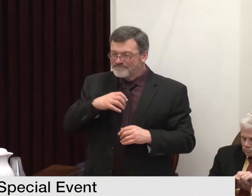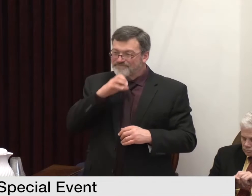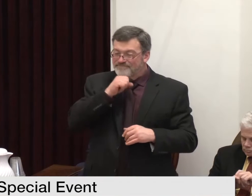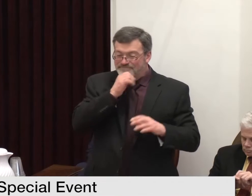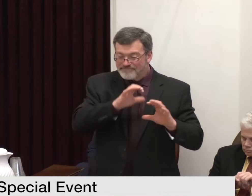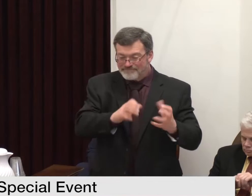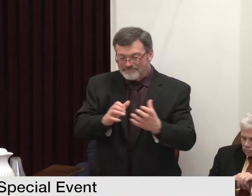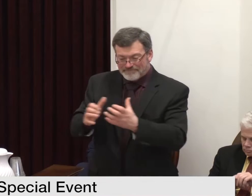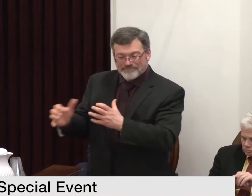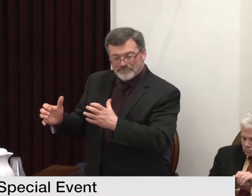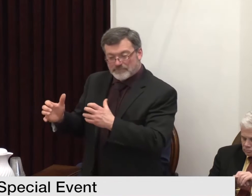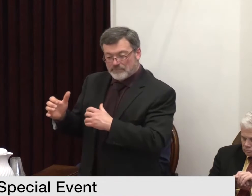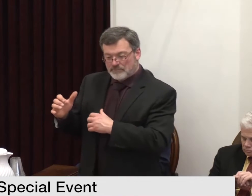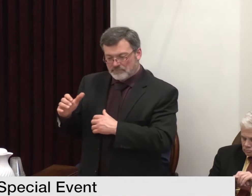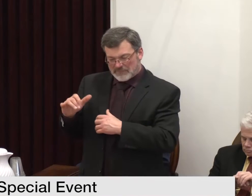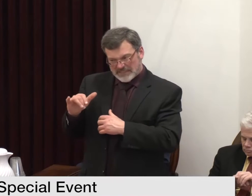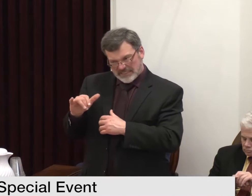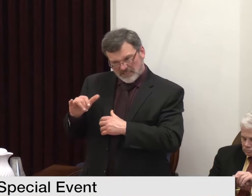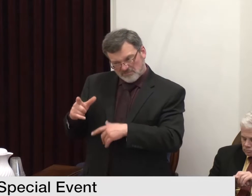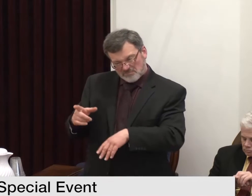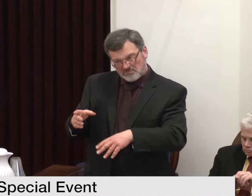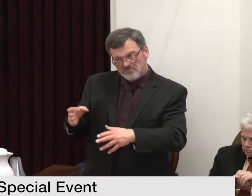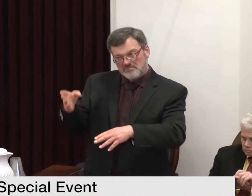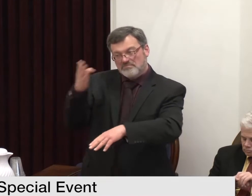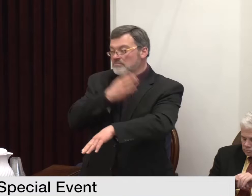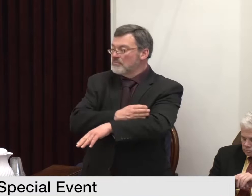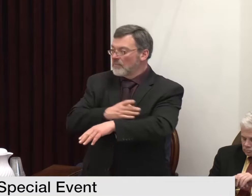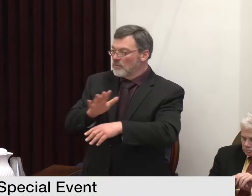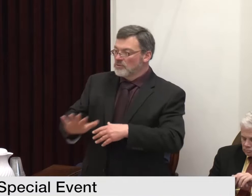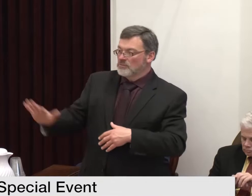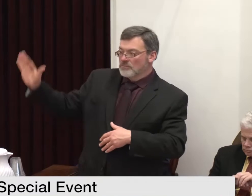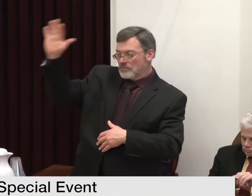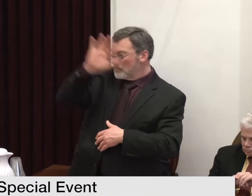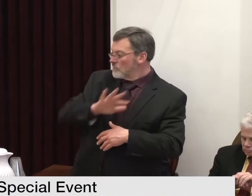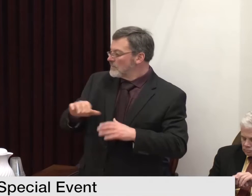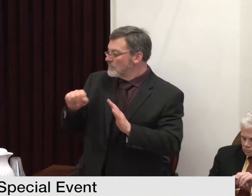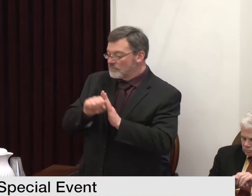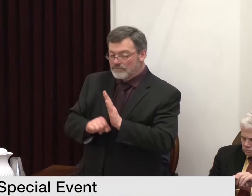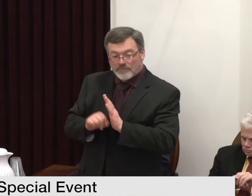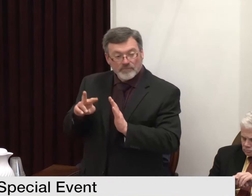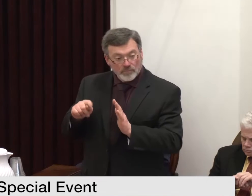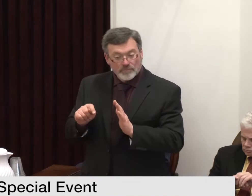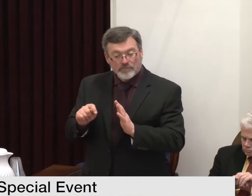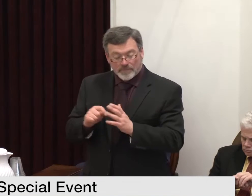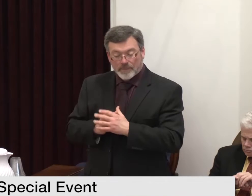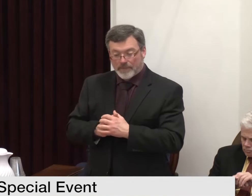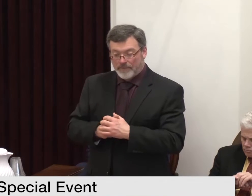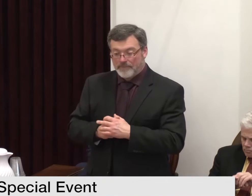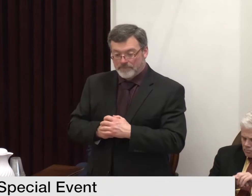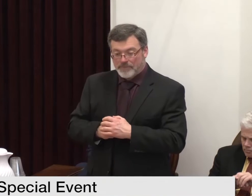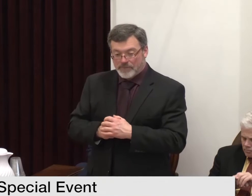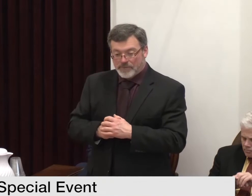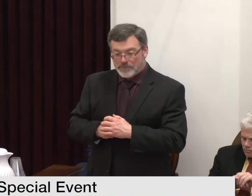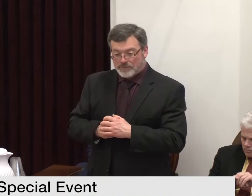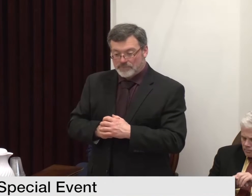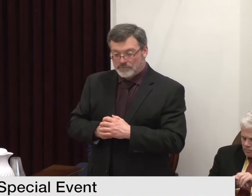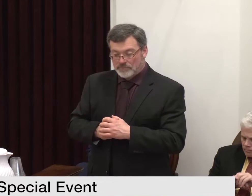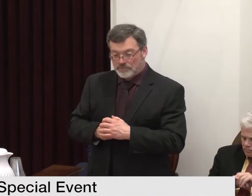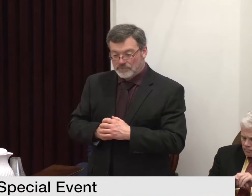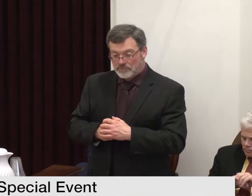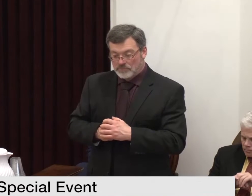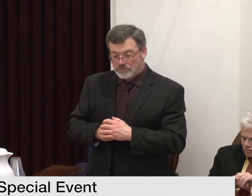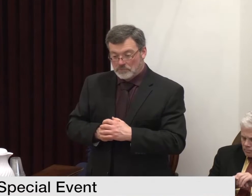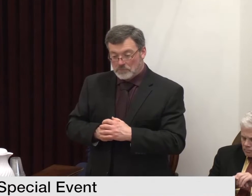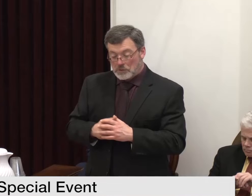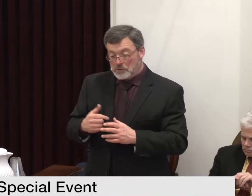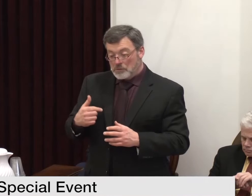state. And while I haven't detailed this today, this budget also